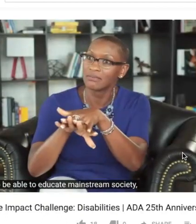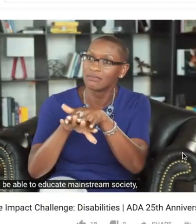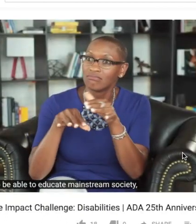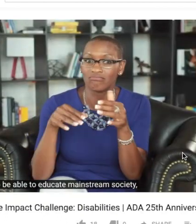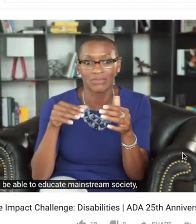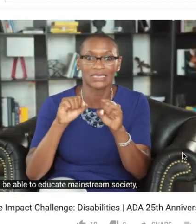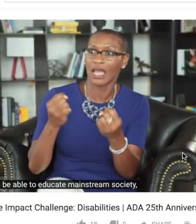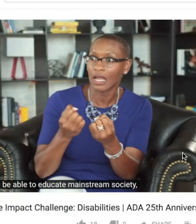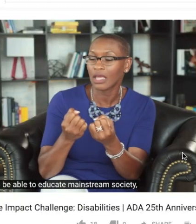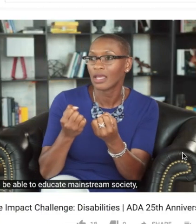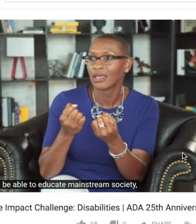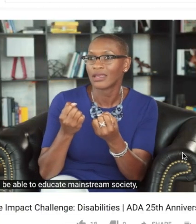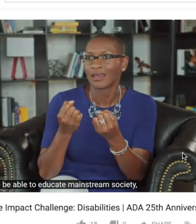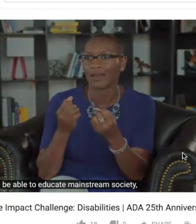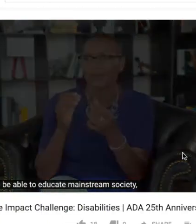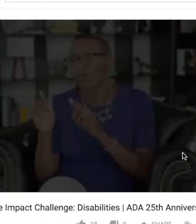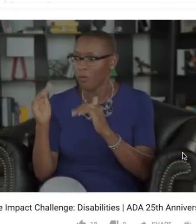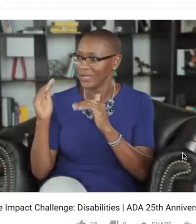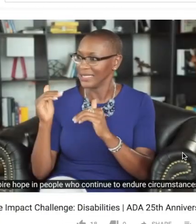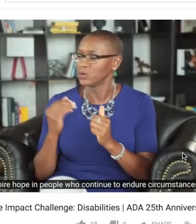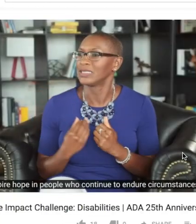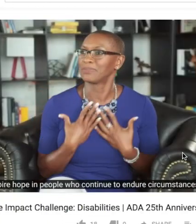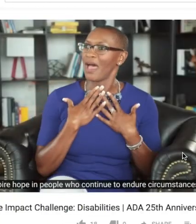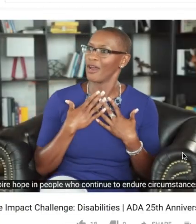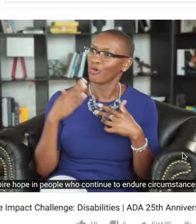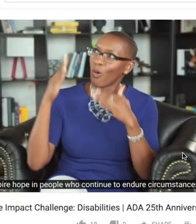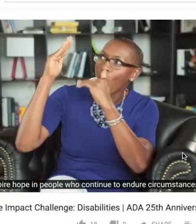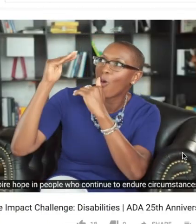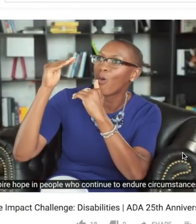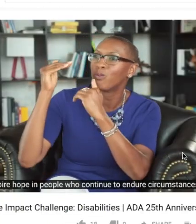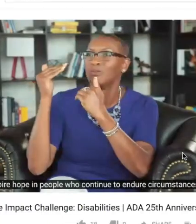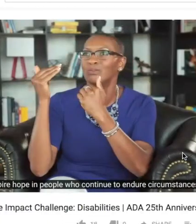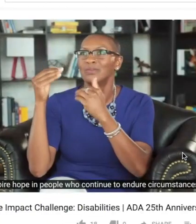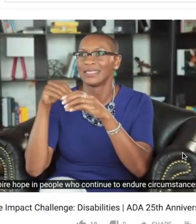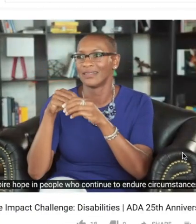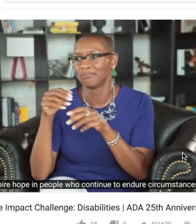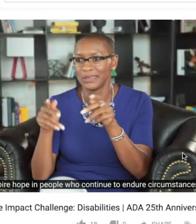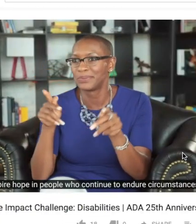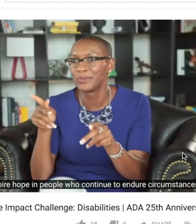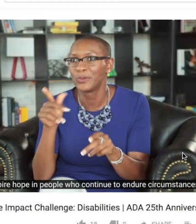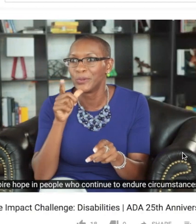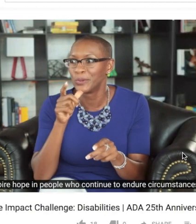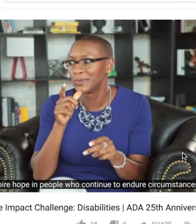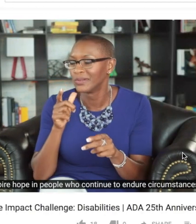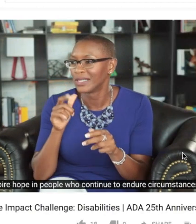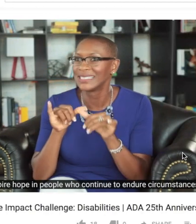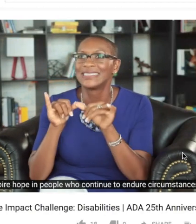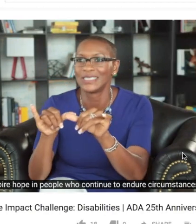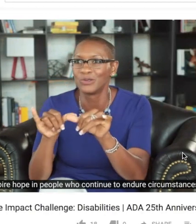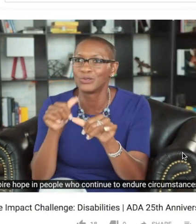mainstream society, and hopefully to inspire hope in people